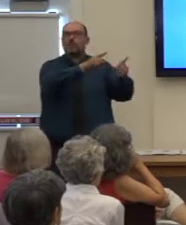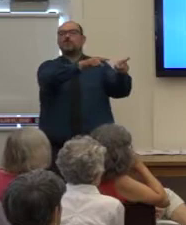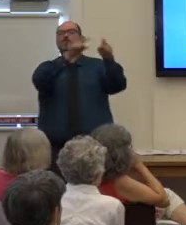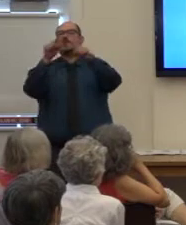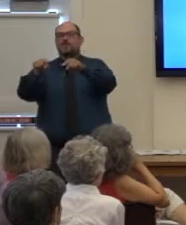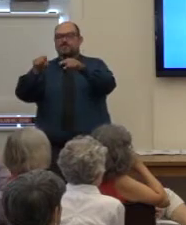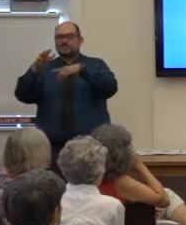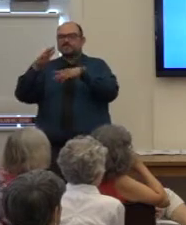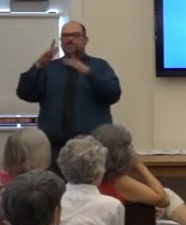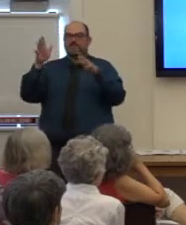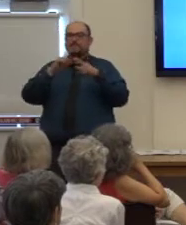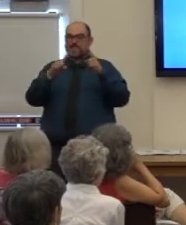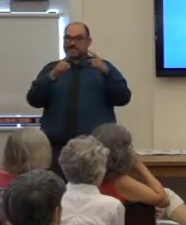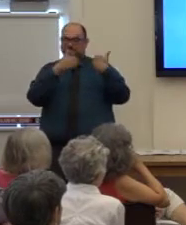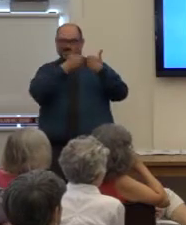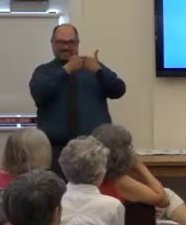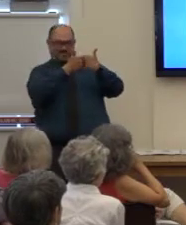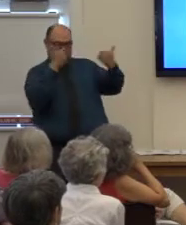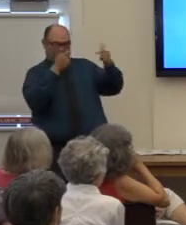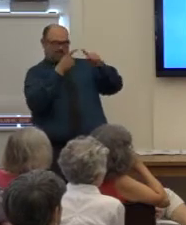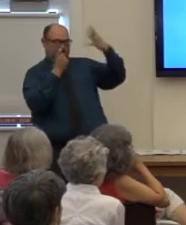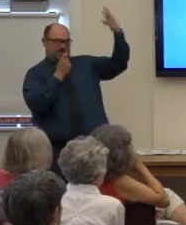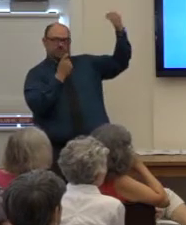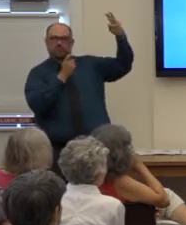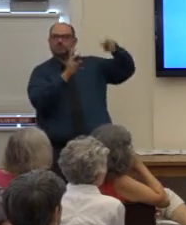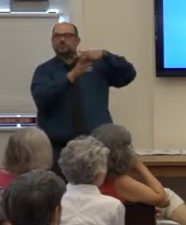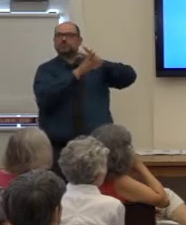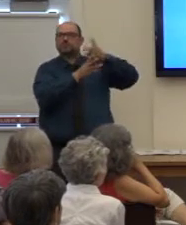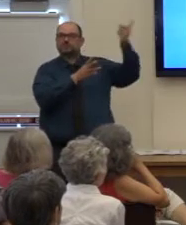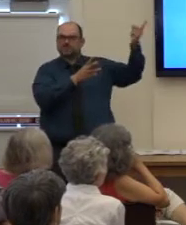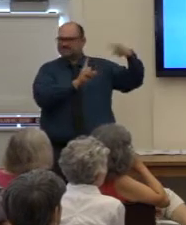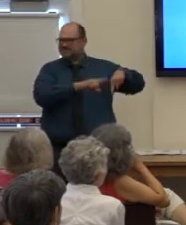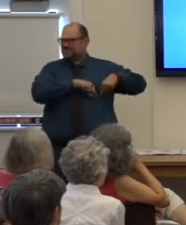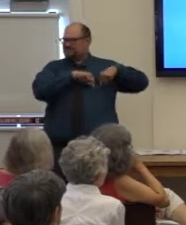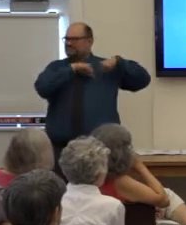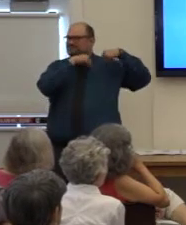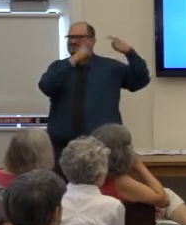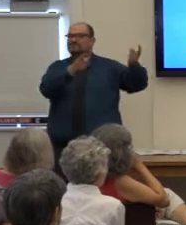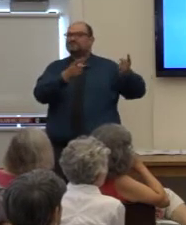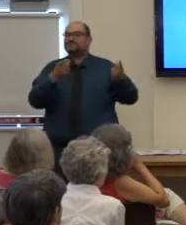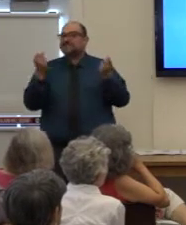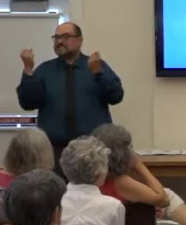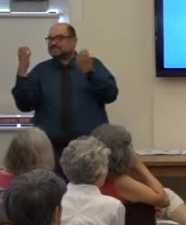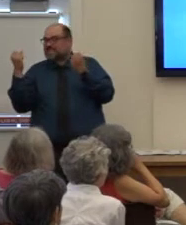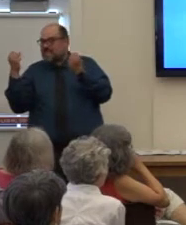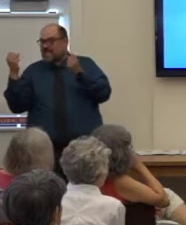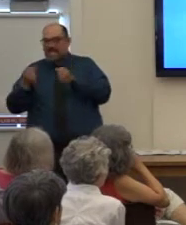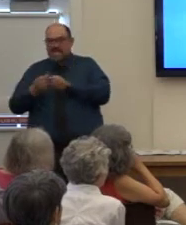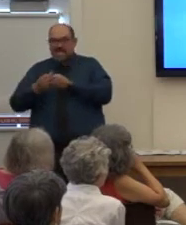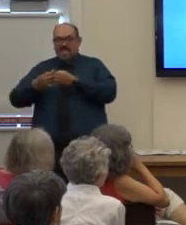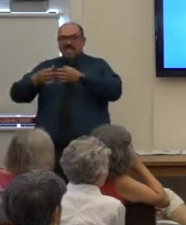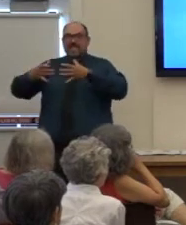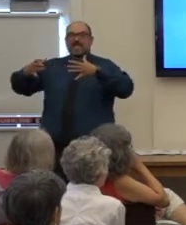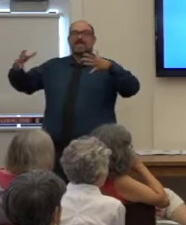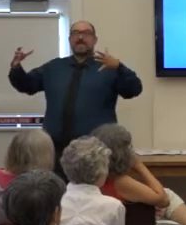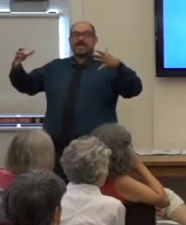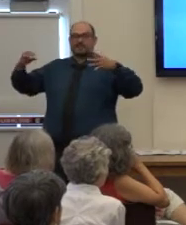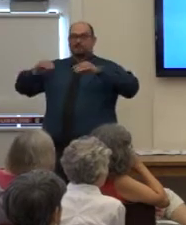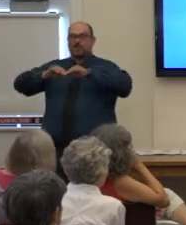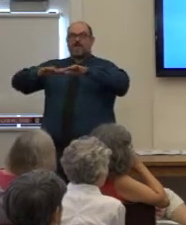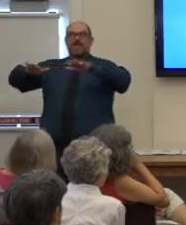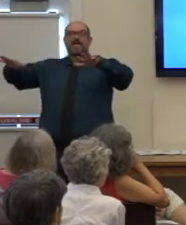world that had allowed Chilmark Sign Language to form and that had allowed